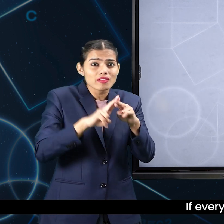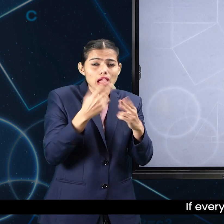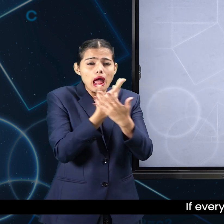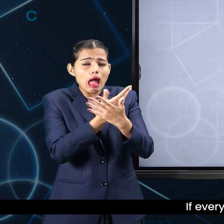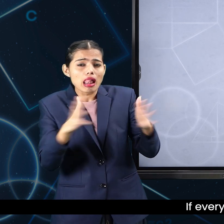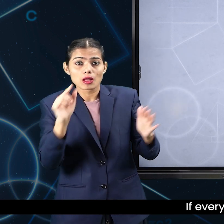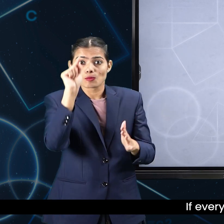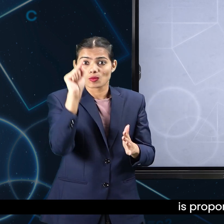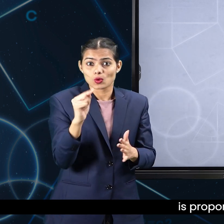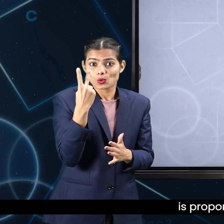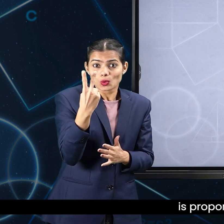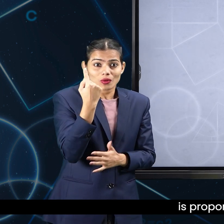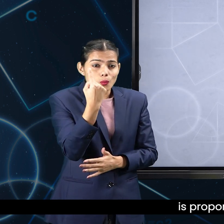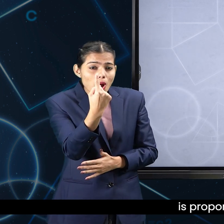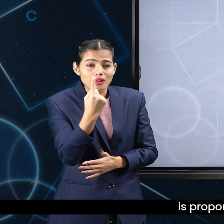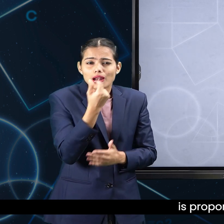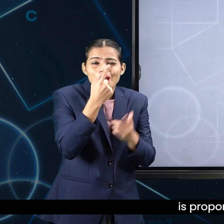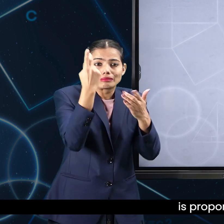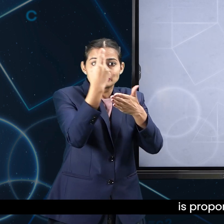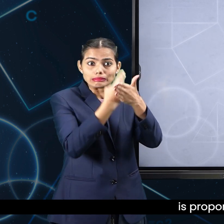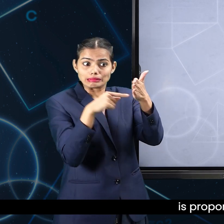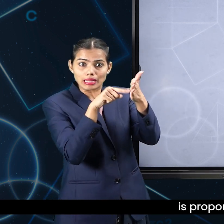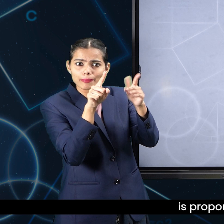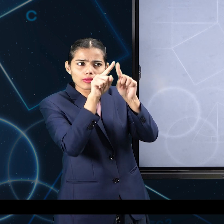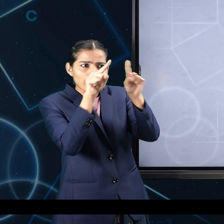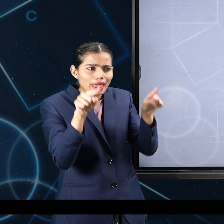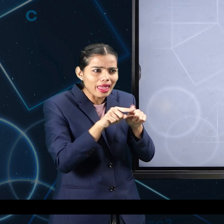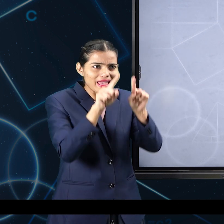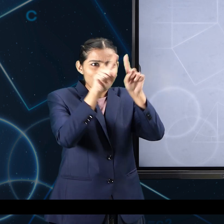of one figure is proportional to other figures. For example,